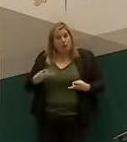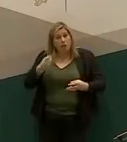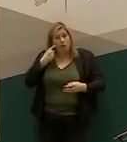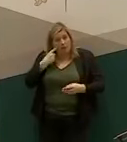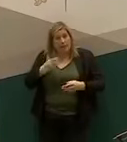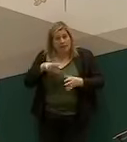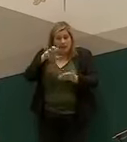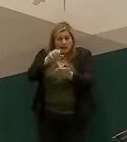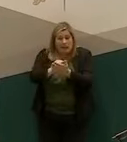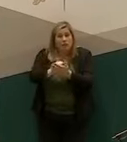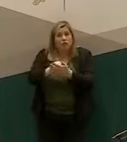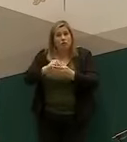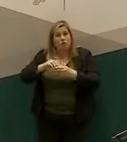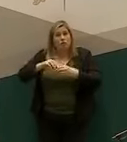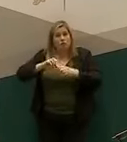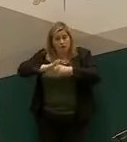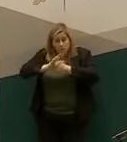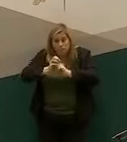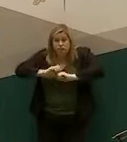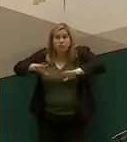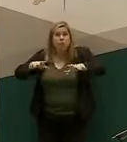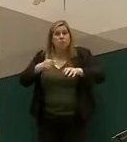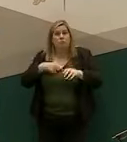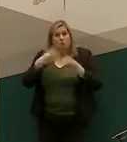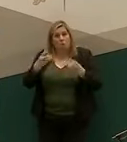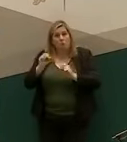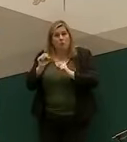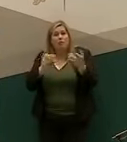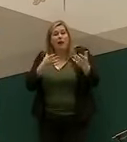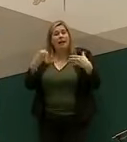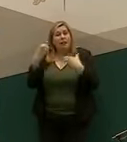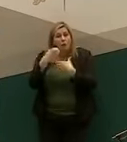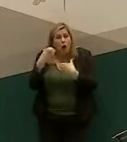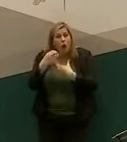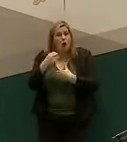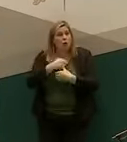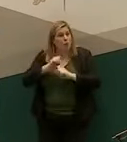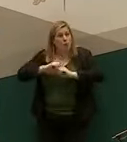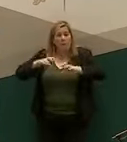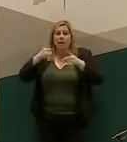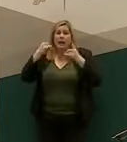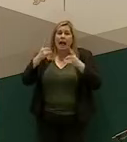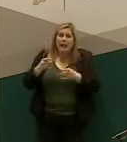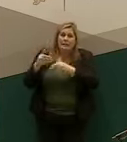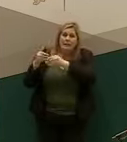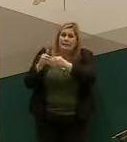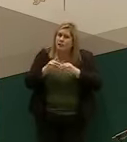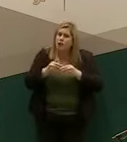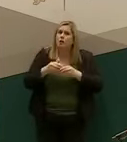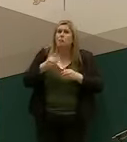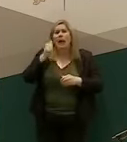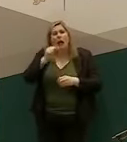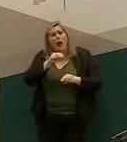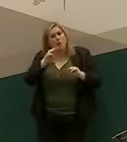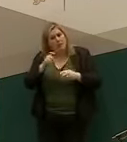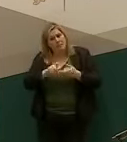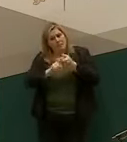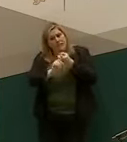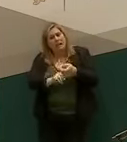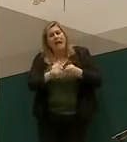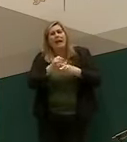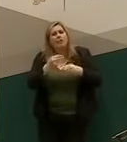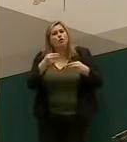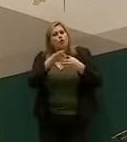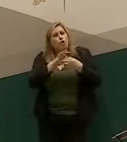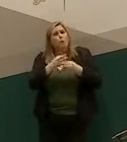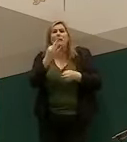early, we want to provide care to the right public health leadership, we want to allow people to stay within the nursing home settings if